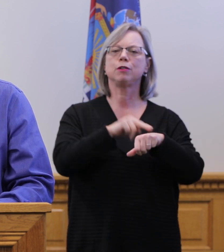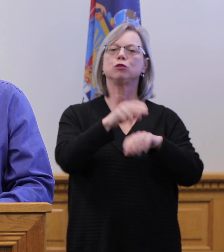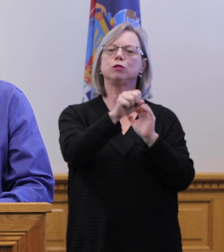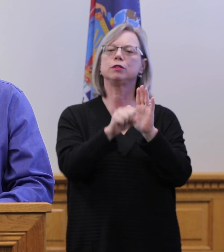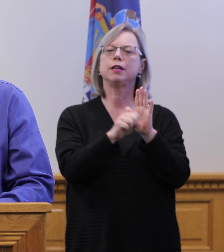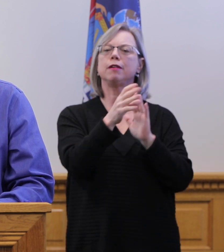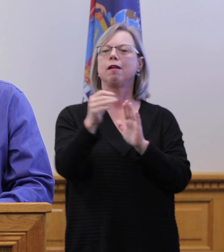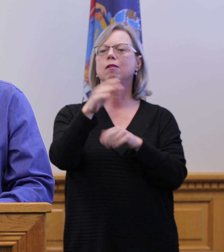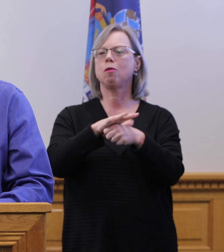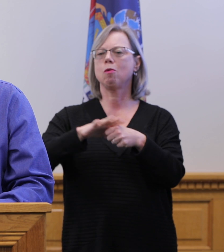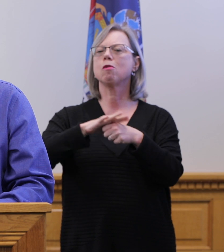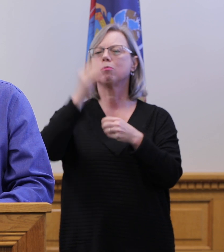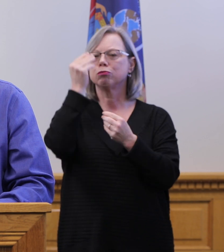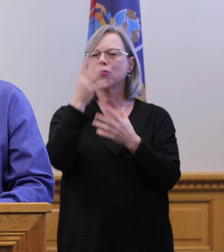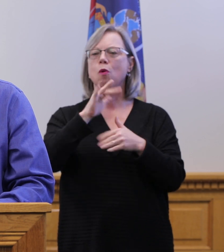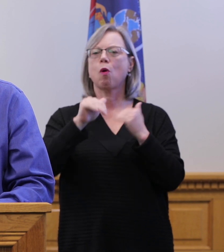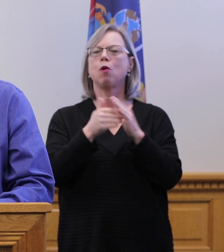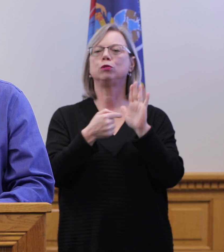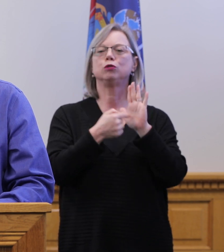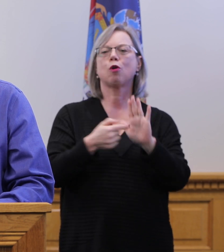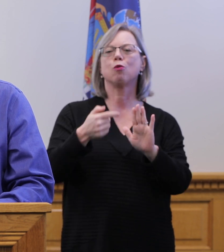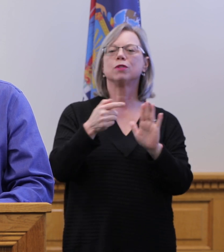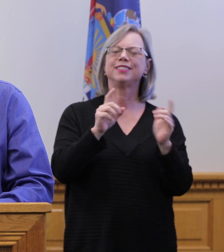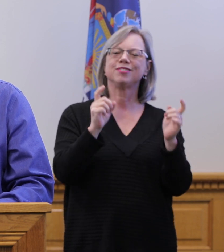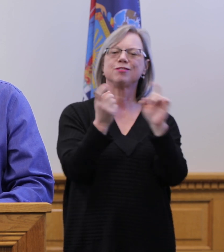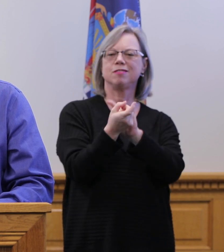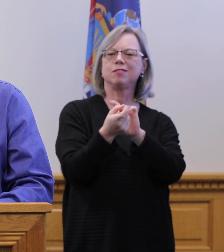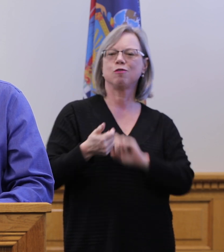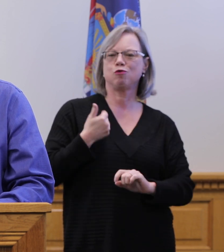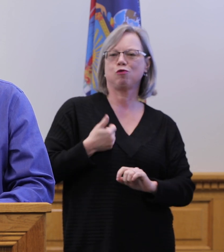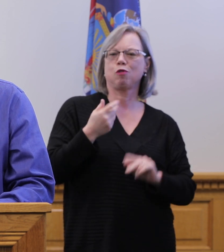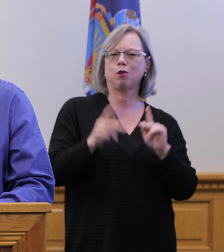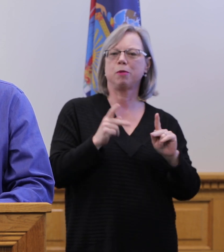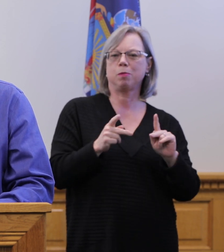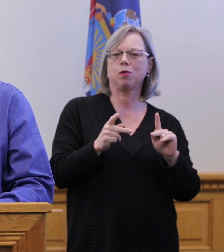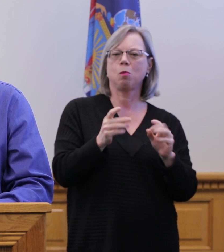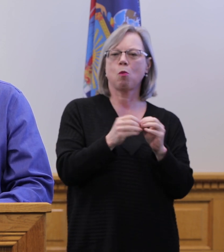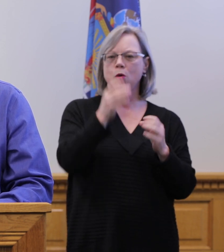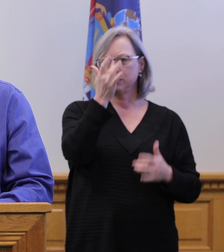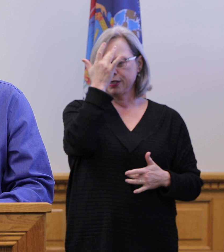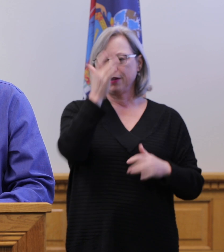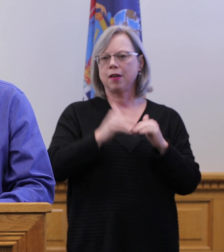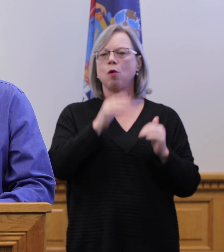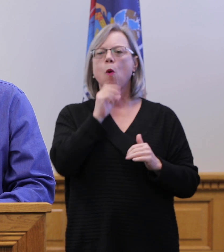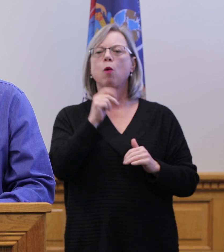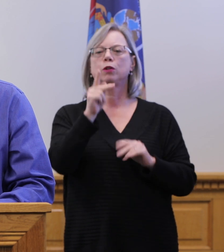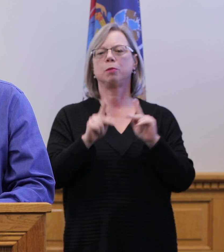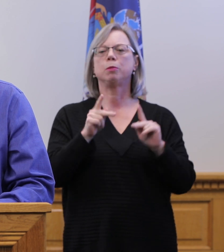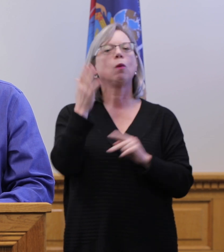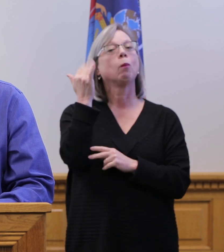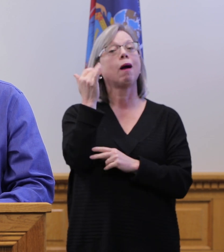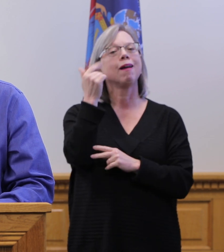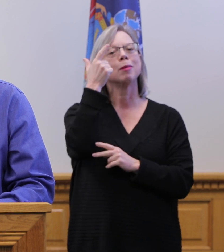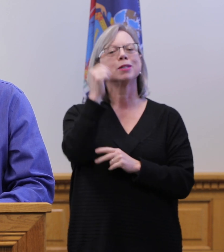show a shift toward more younger populations getting the virus rather than older populations. This is because more older people are vaccinated than